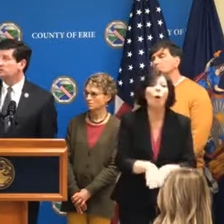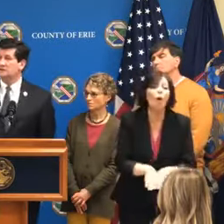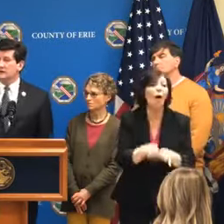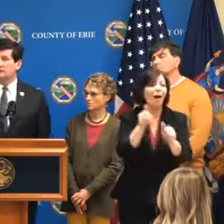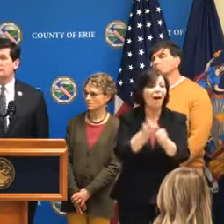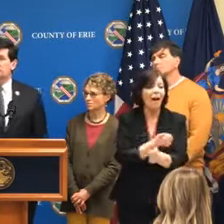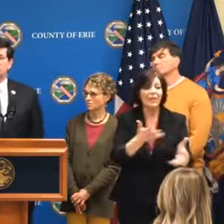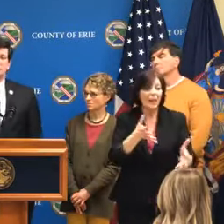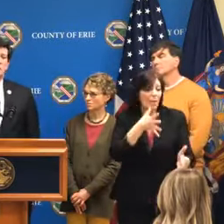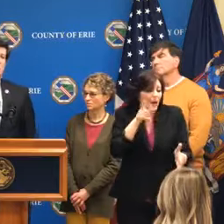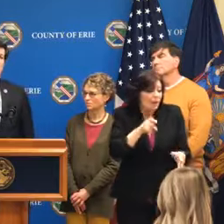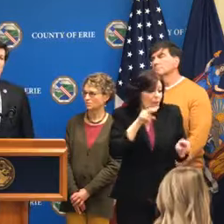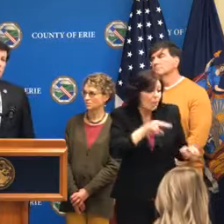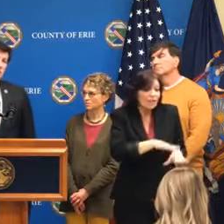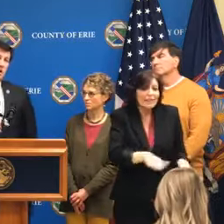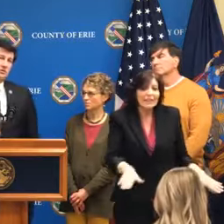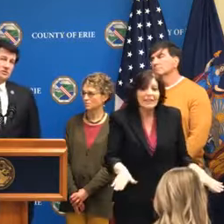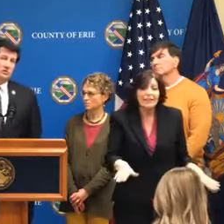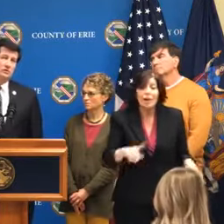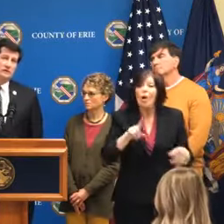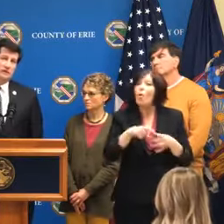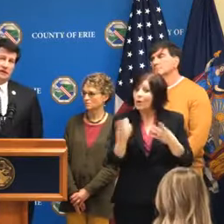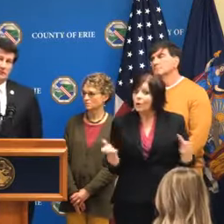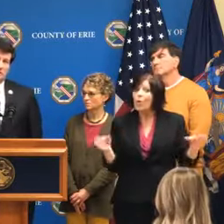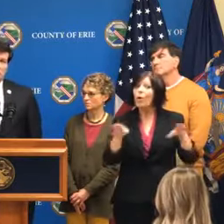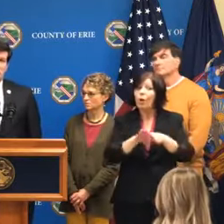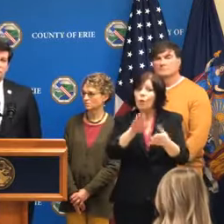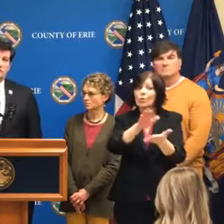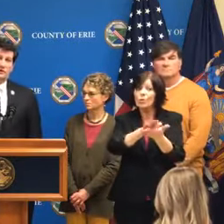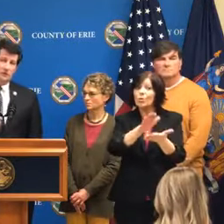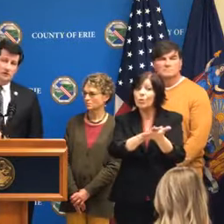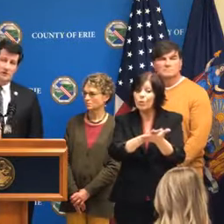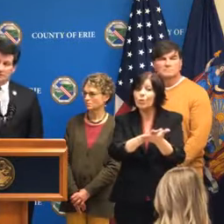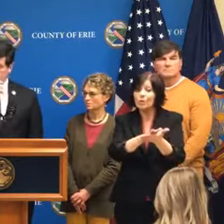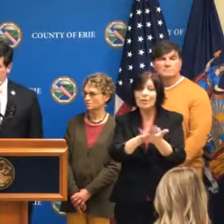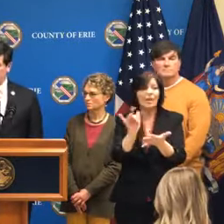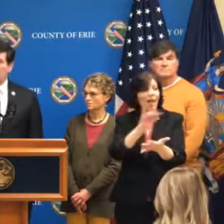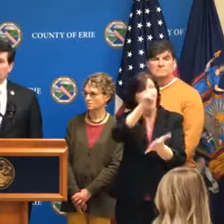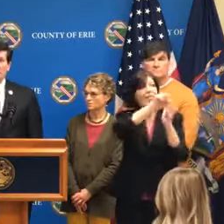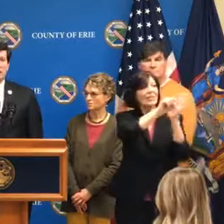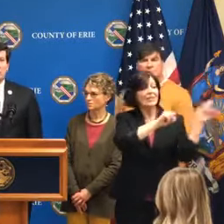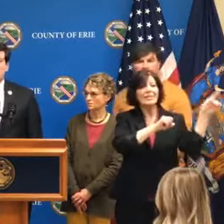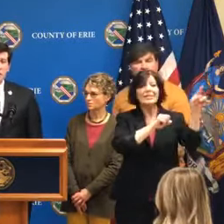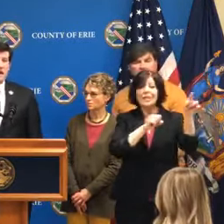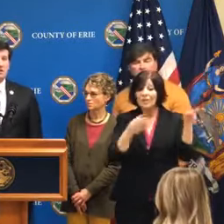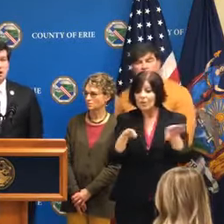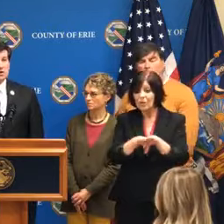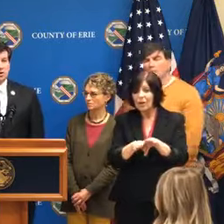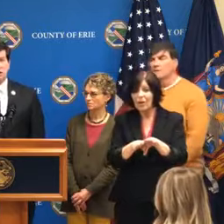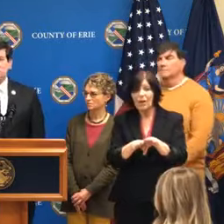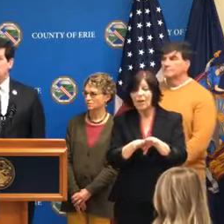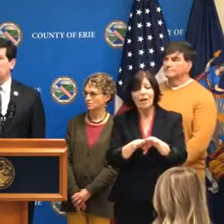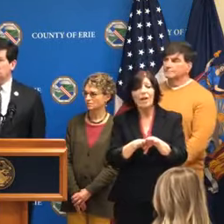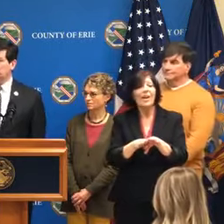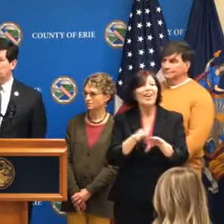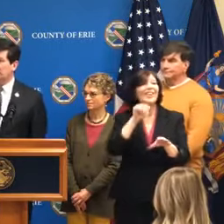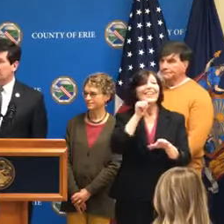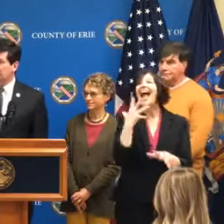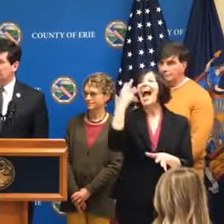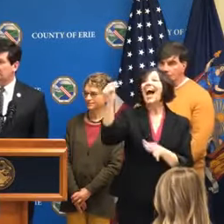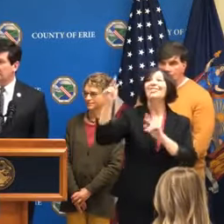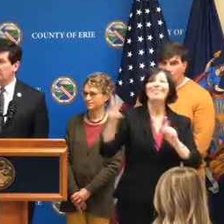parents want to take care of their children. When you close schools like are being done elsewhere and what is being done tomorrow, you are not to go to Chuck E. Cheese with